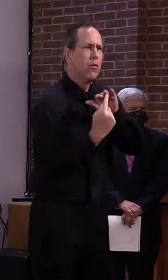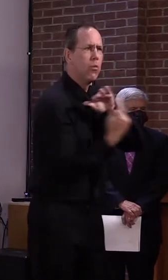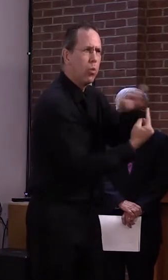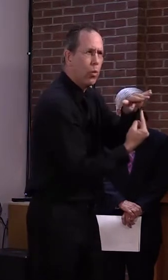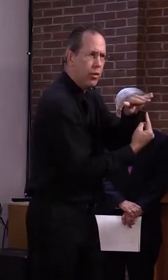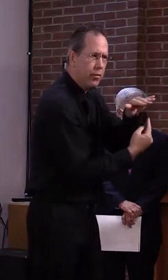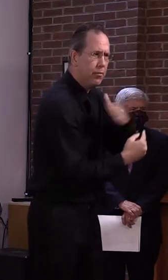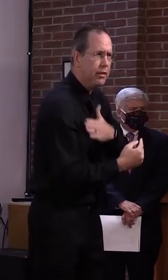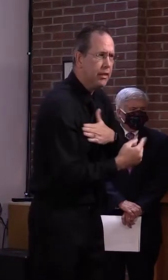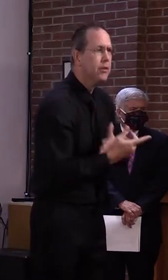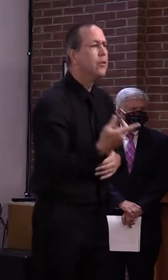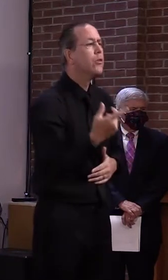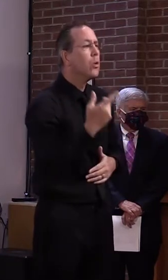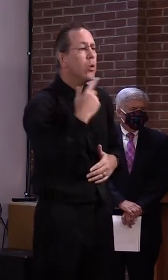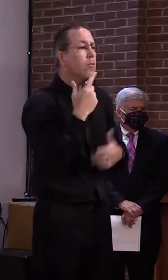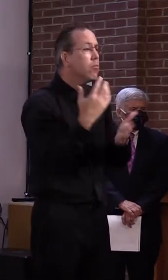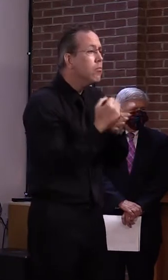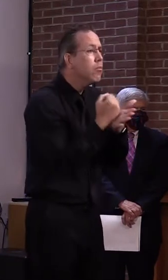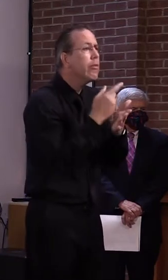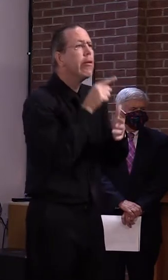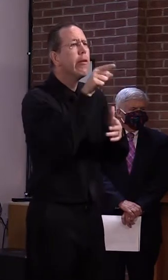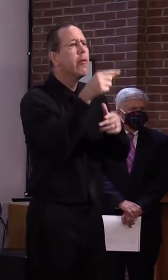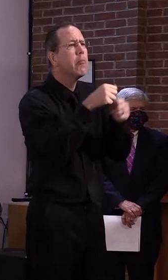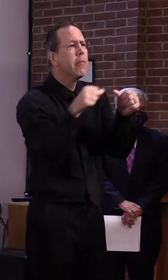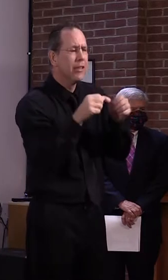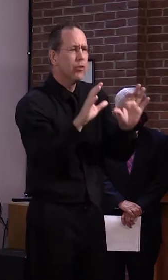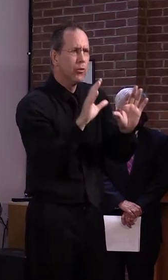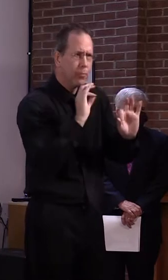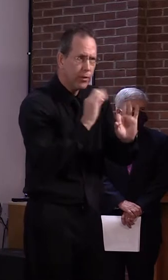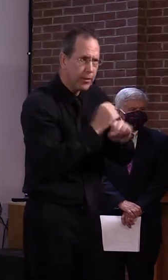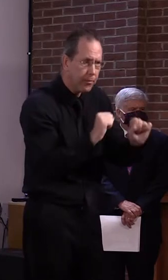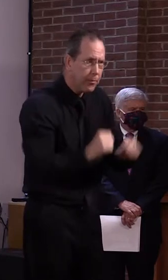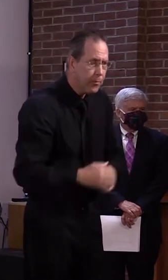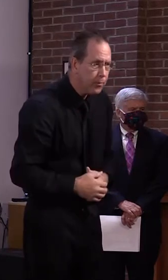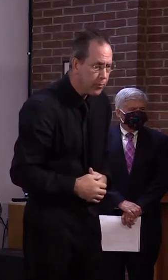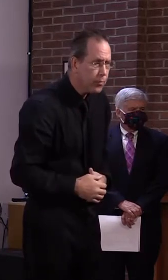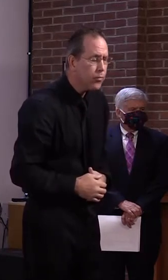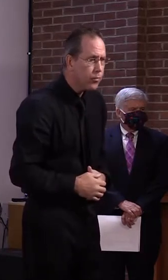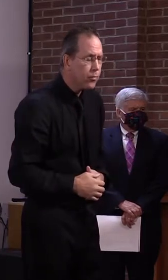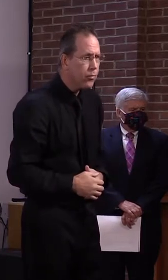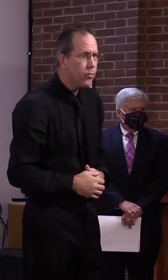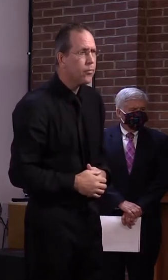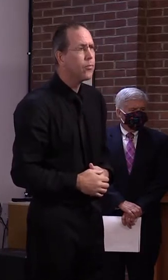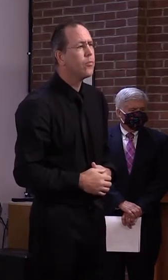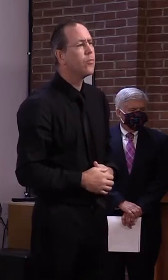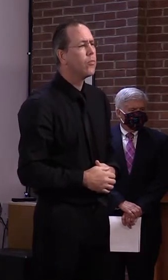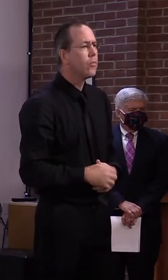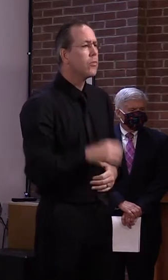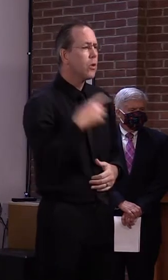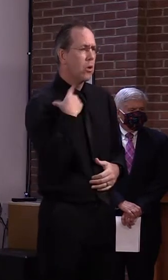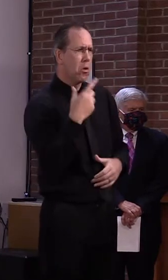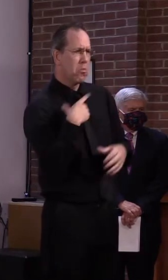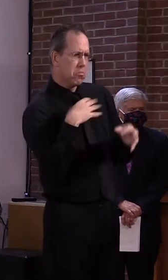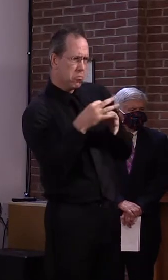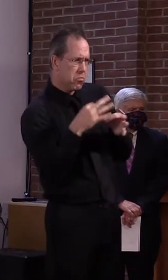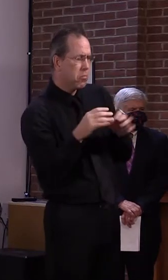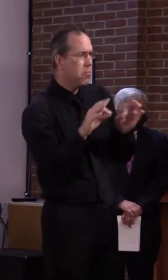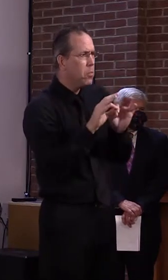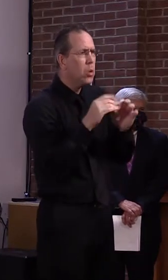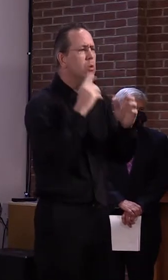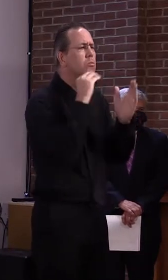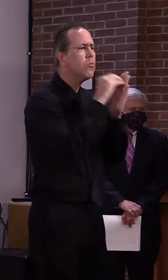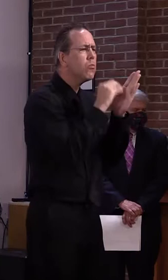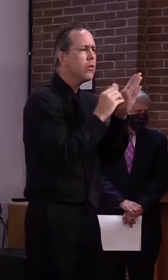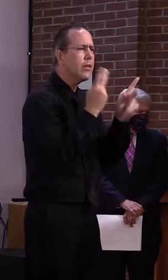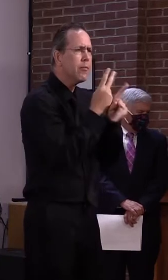to a red or yellow county. These steps are critical to keeping our schools safe and helping